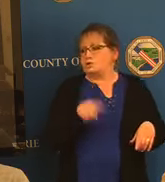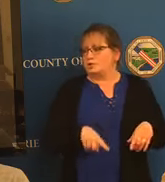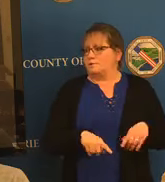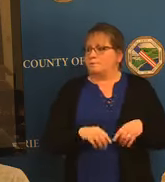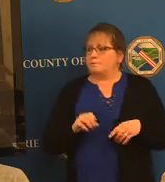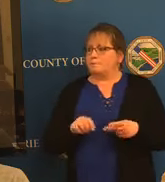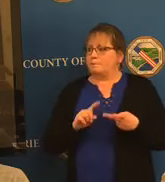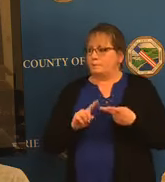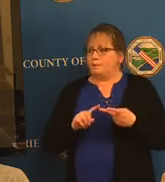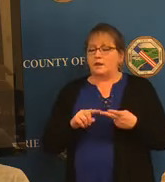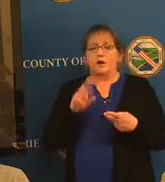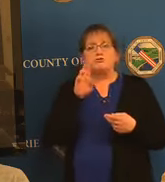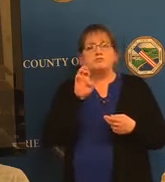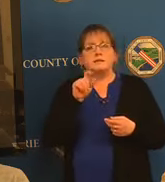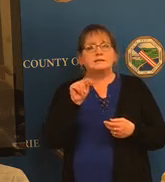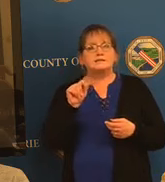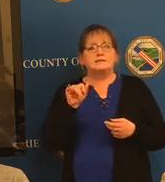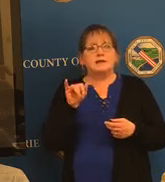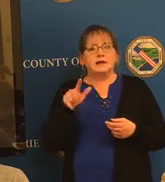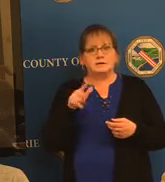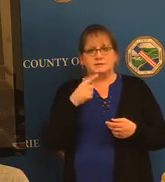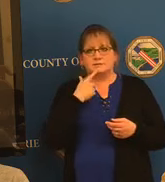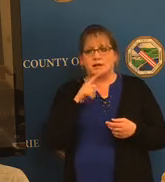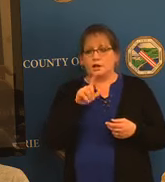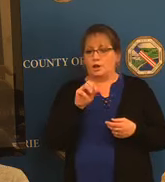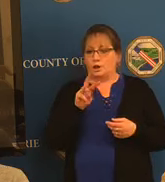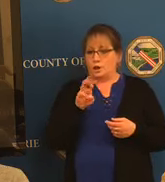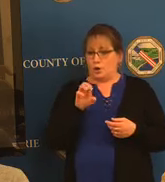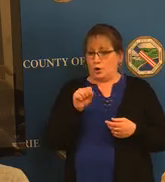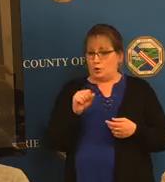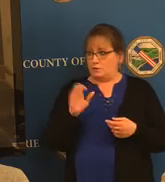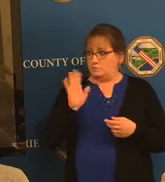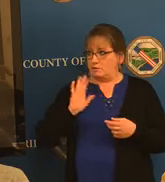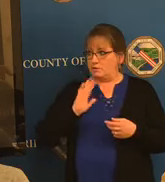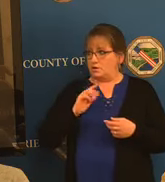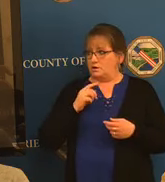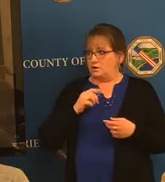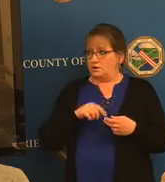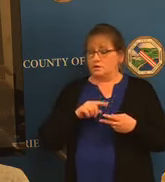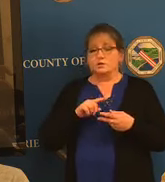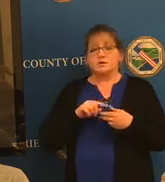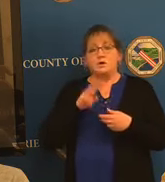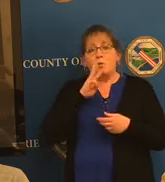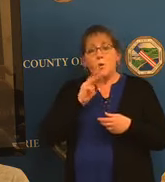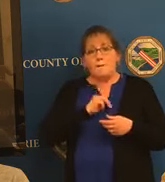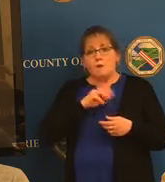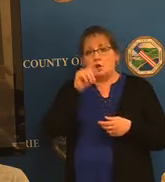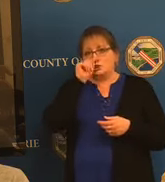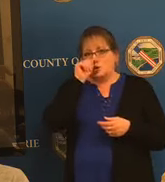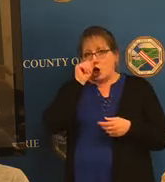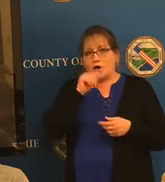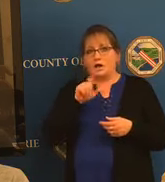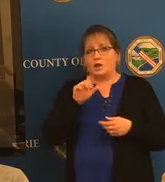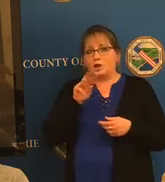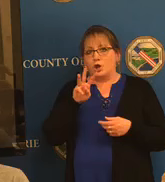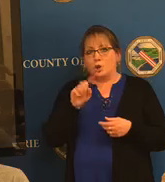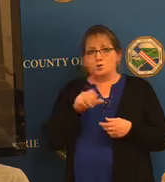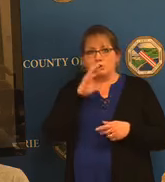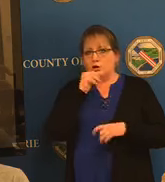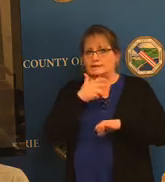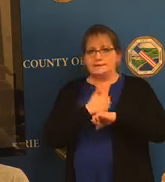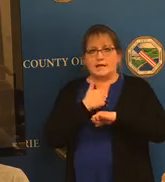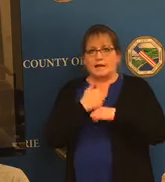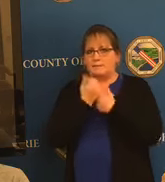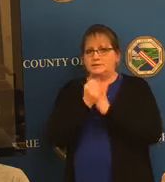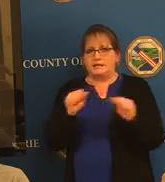Another question about retail. You mentioned Lowe's earlier. People are saying that Lowe's, Walmart, Target are not putting safety procedures in place